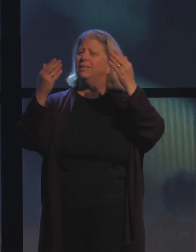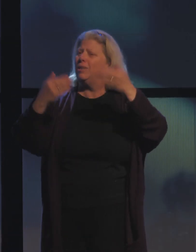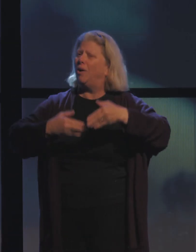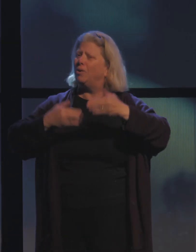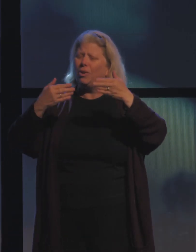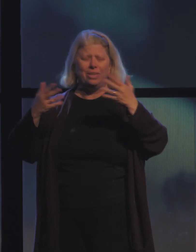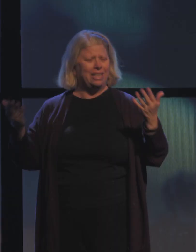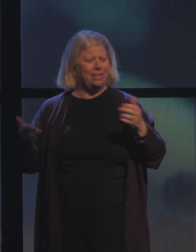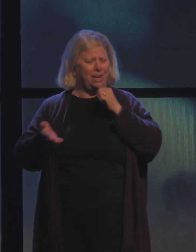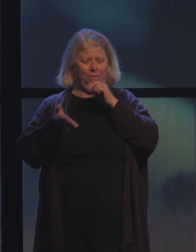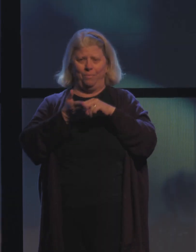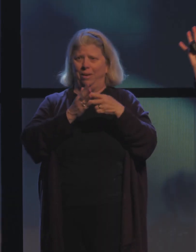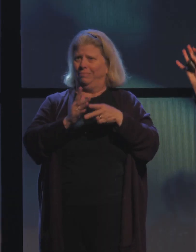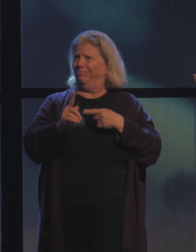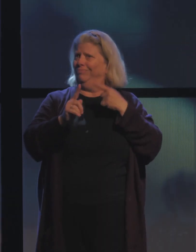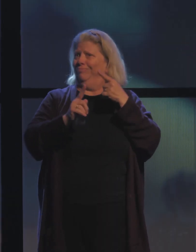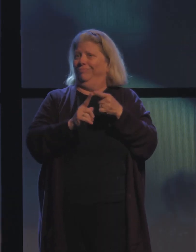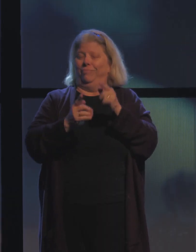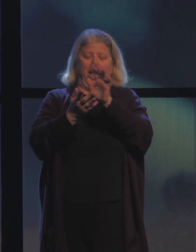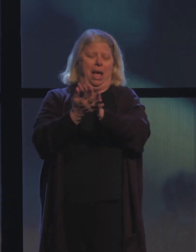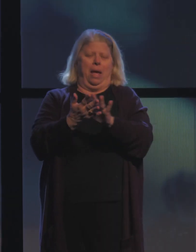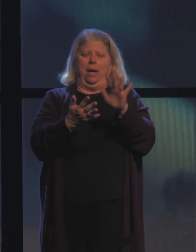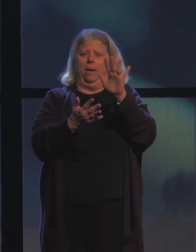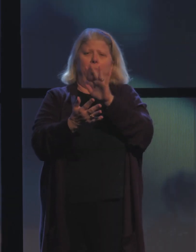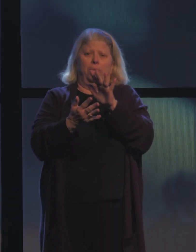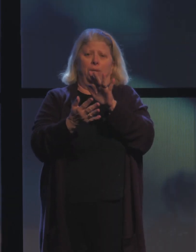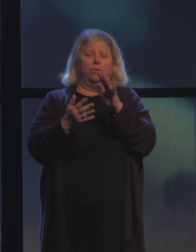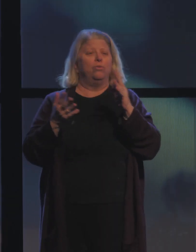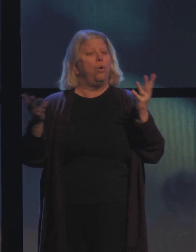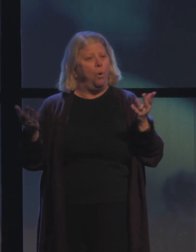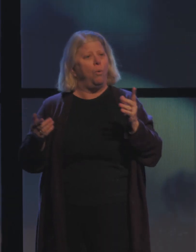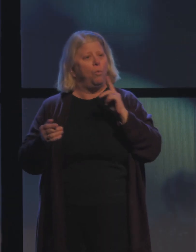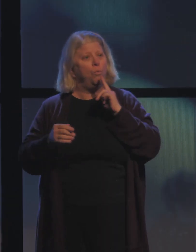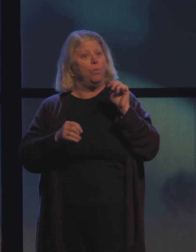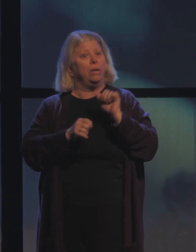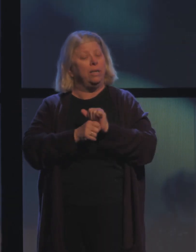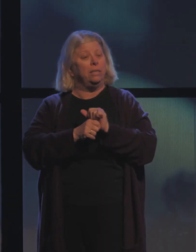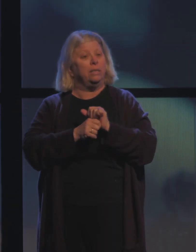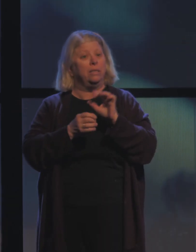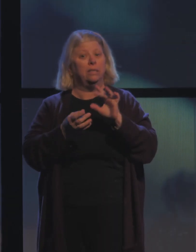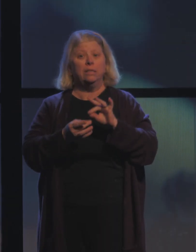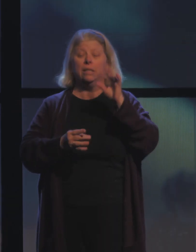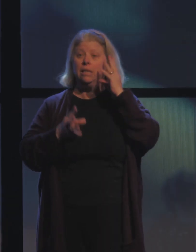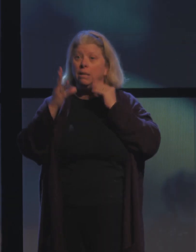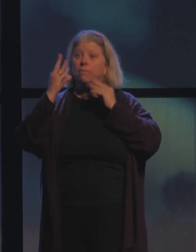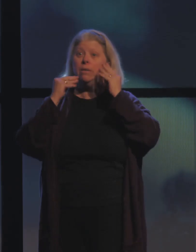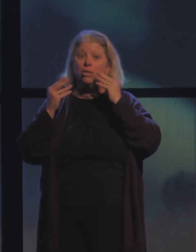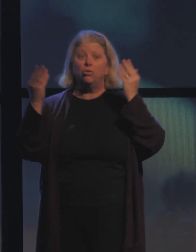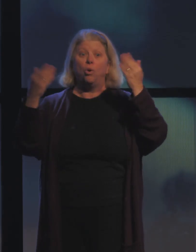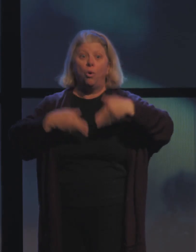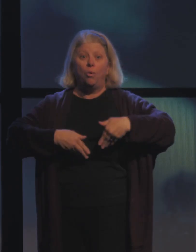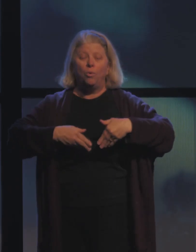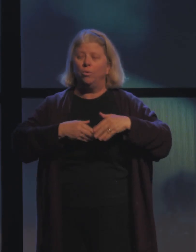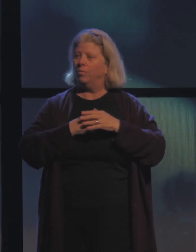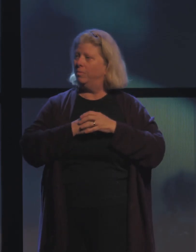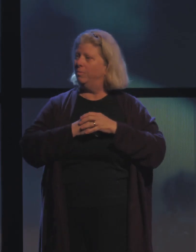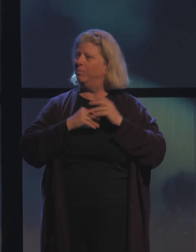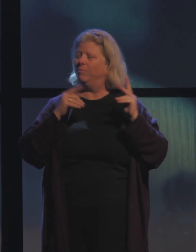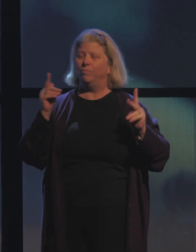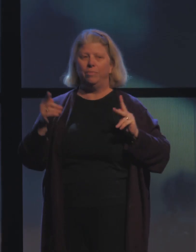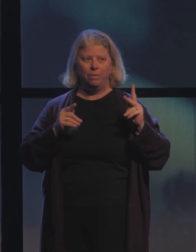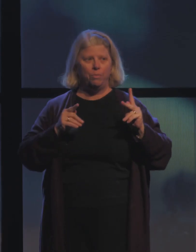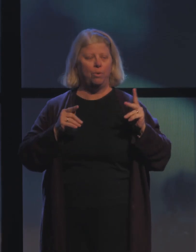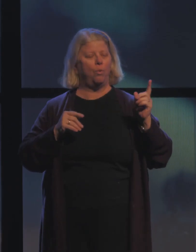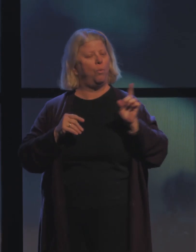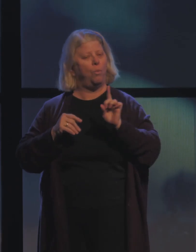darkness here is not meant to be like abstract or poetic. It's very much an experienced darkness. The people who